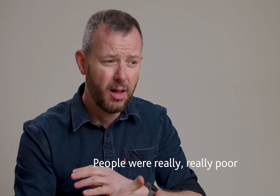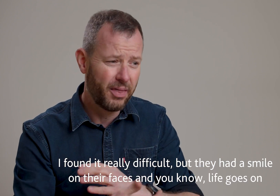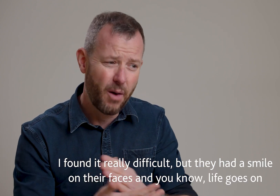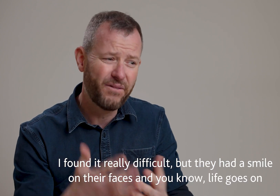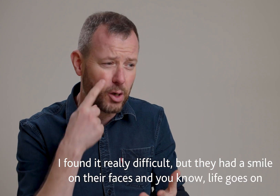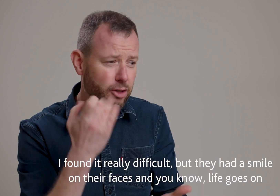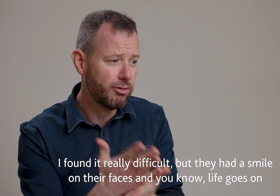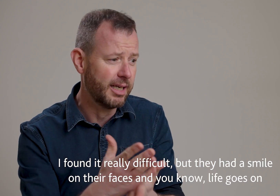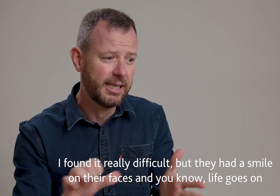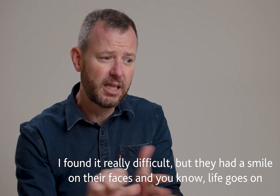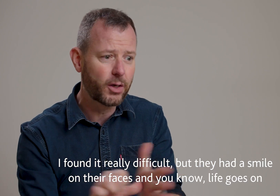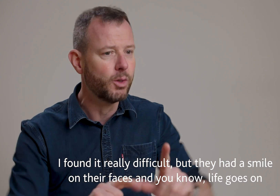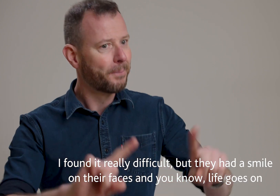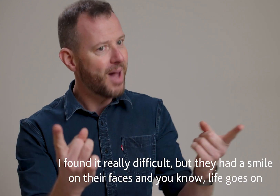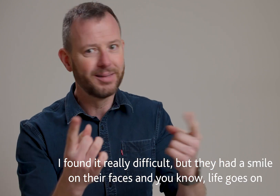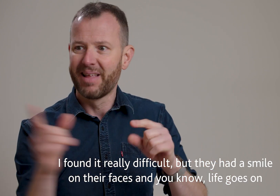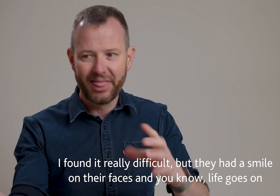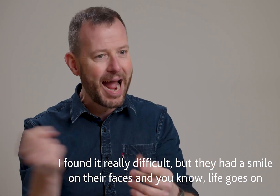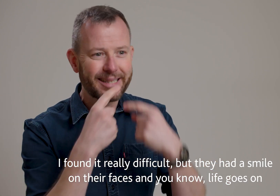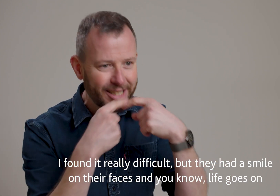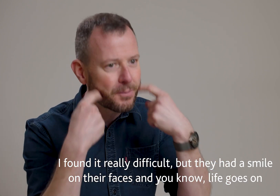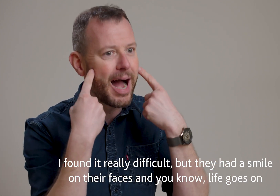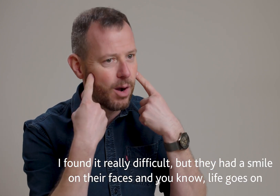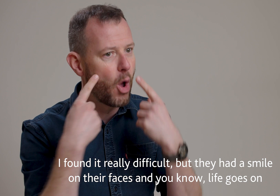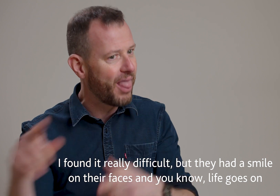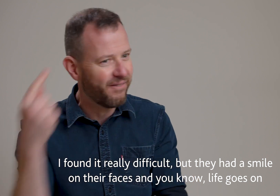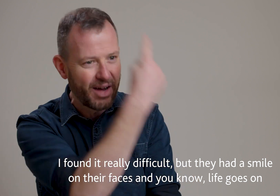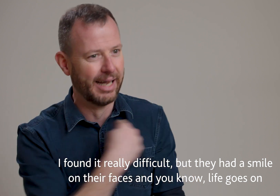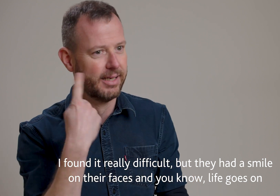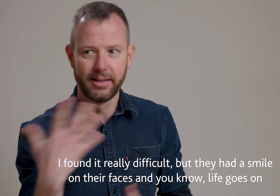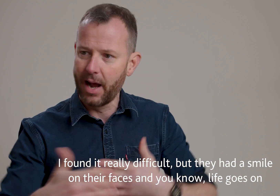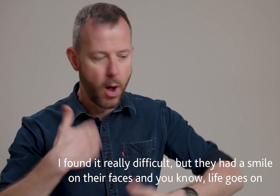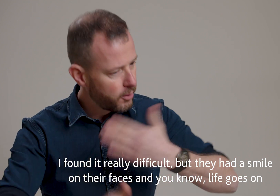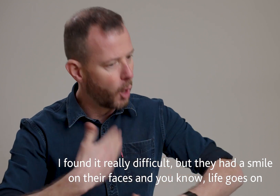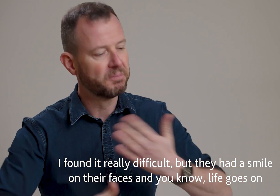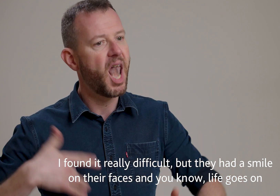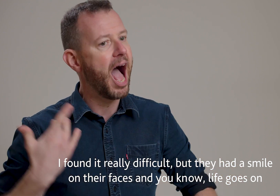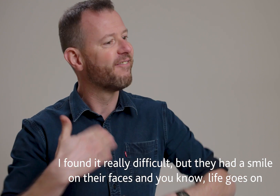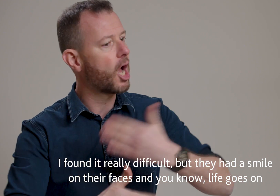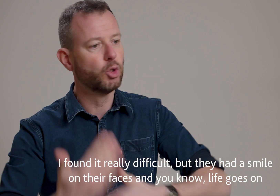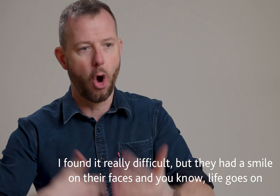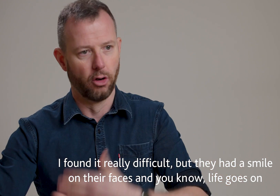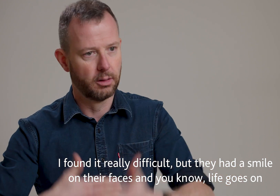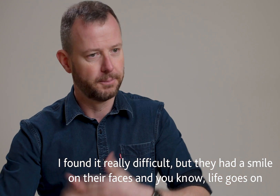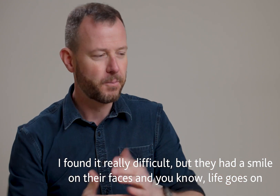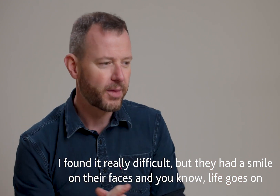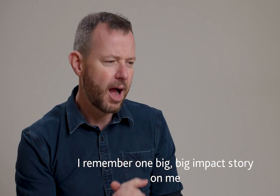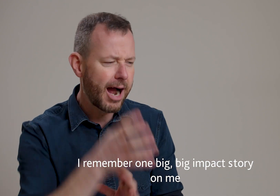They found it really difficult that they had the snow on their face. There was no light going on. And